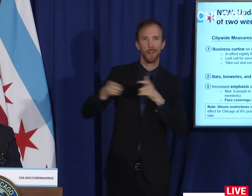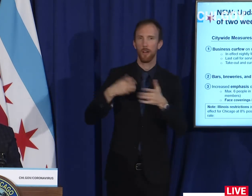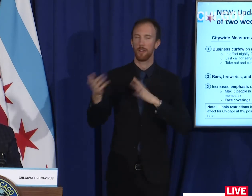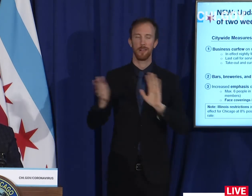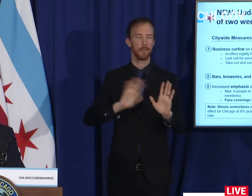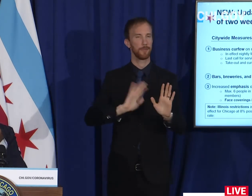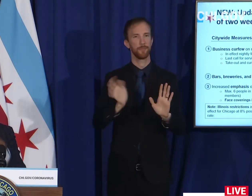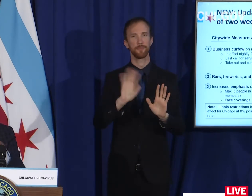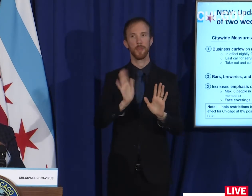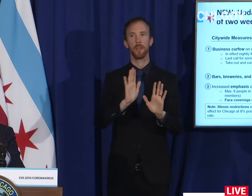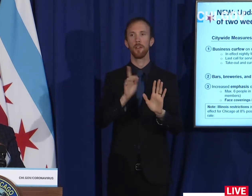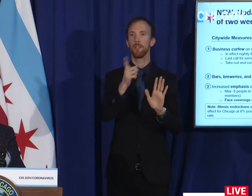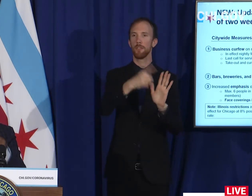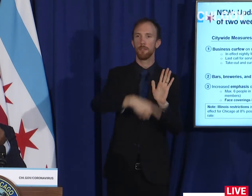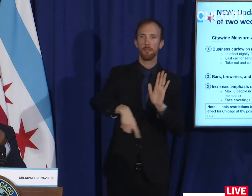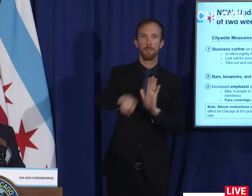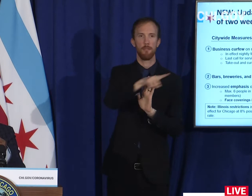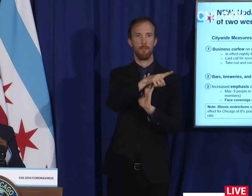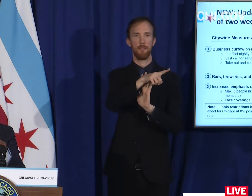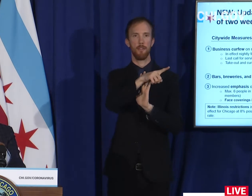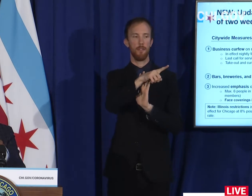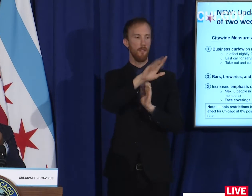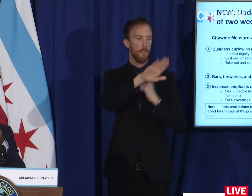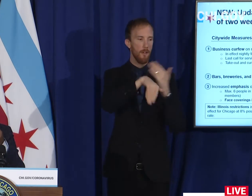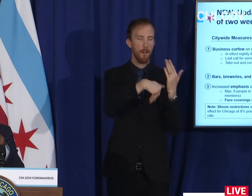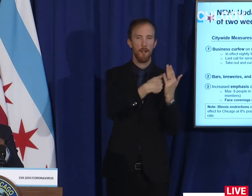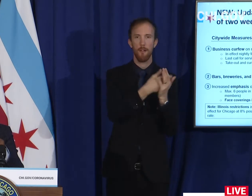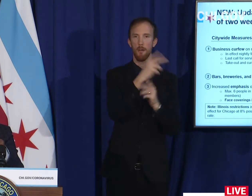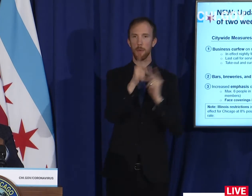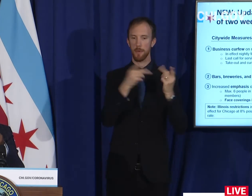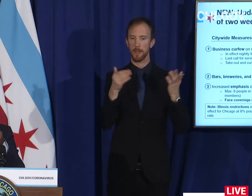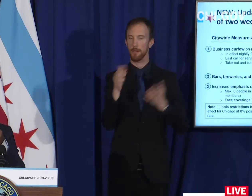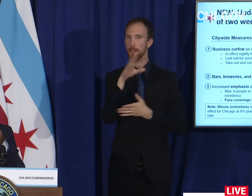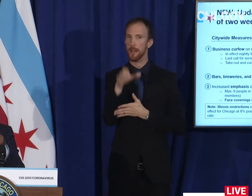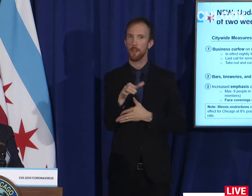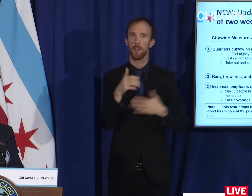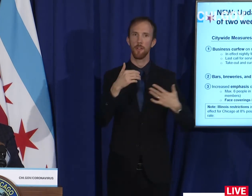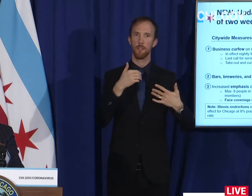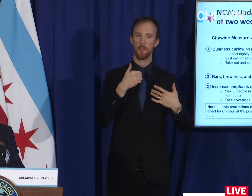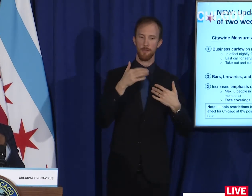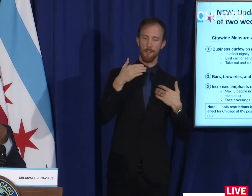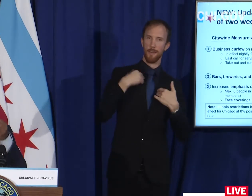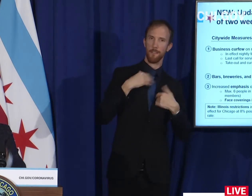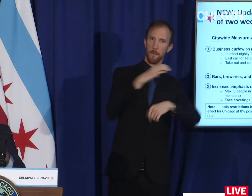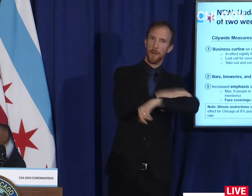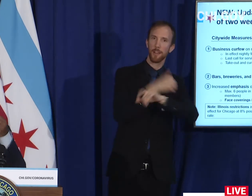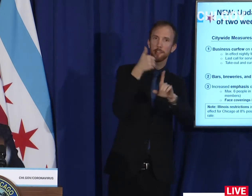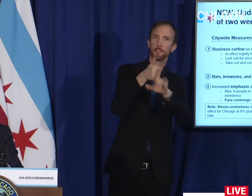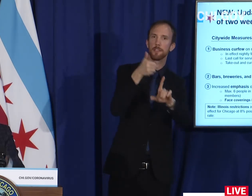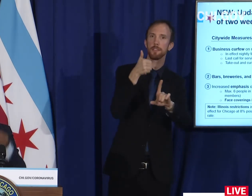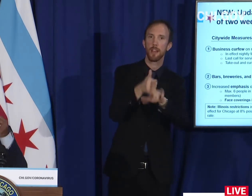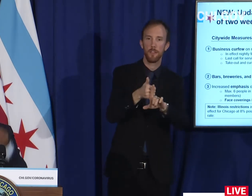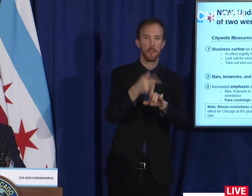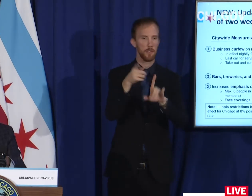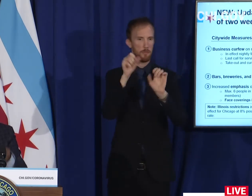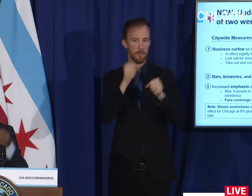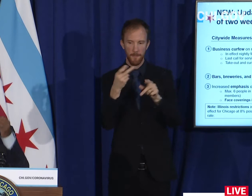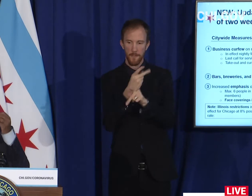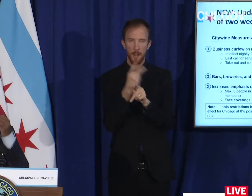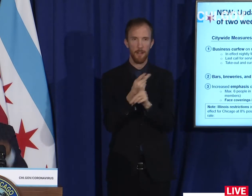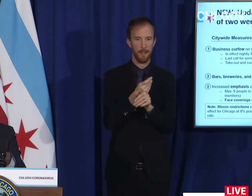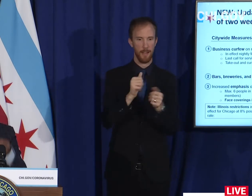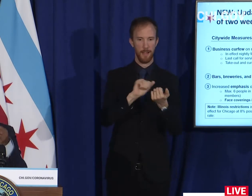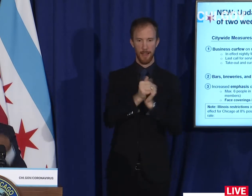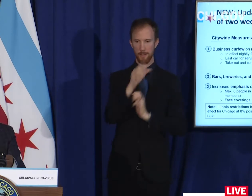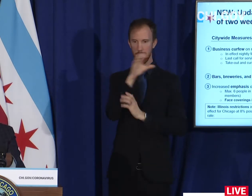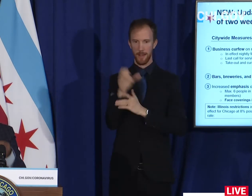Each of us have the power in our own hands to write our own destiny, our own narrative, but it has to start now